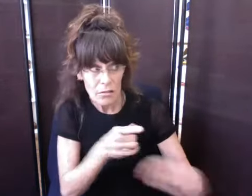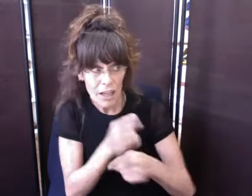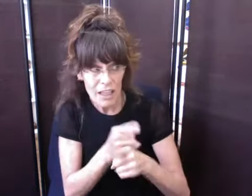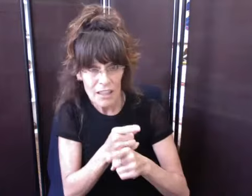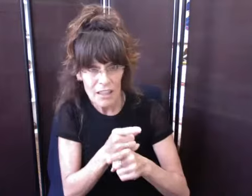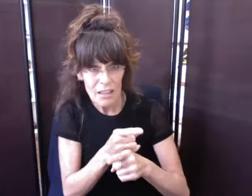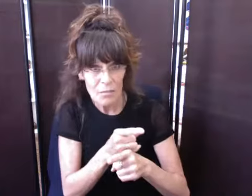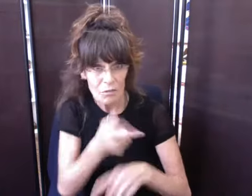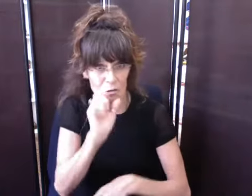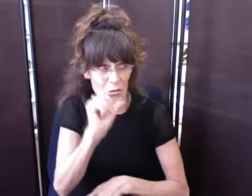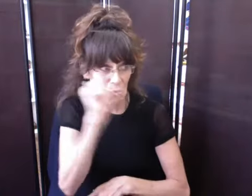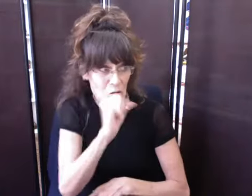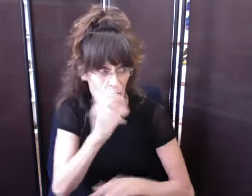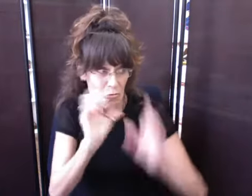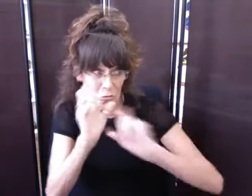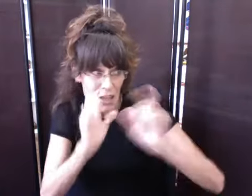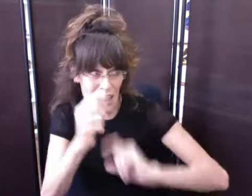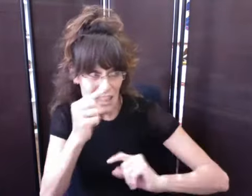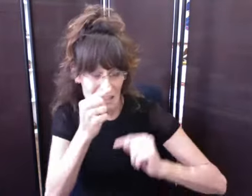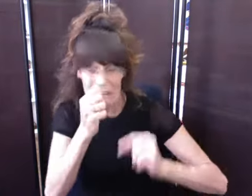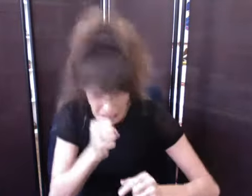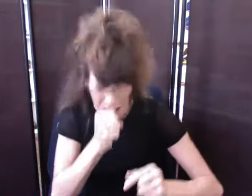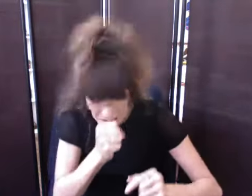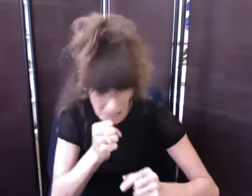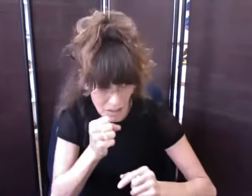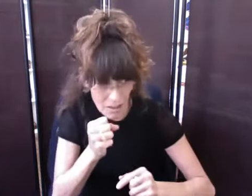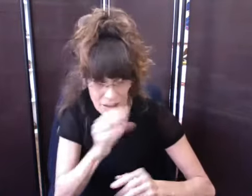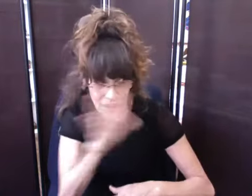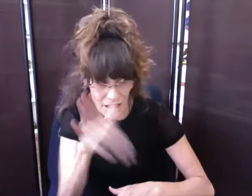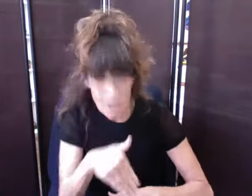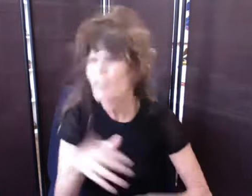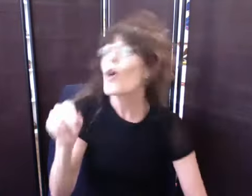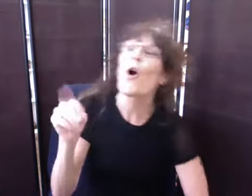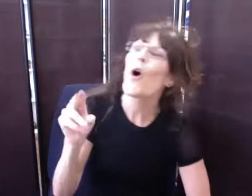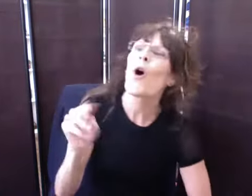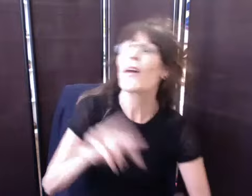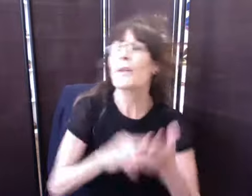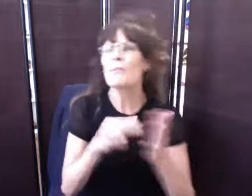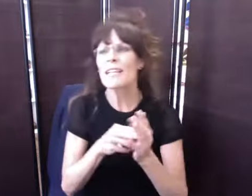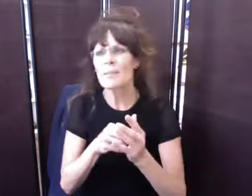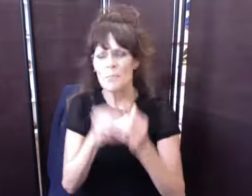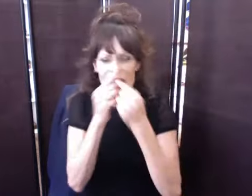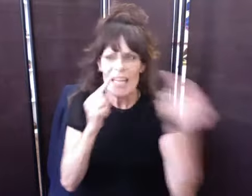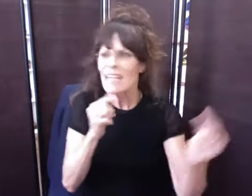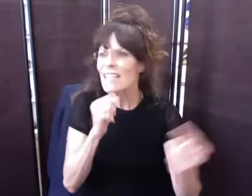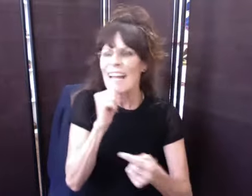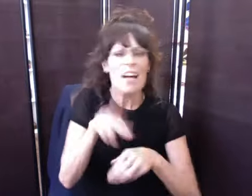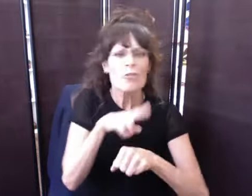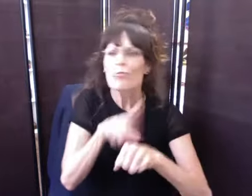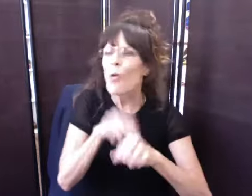was drinking, so that couldn't be it. And he said, no. He said, an allergy is this. An allergy is an abnormal reaction to something. That's